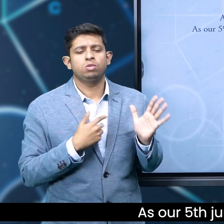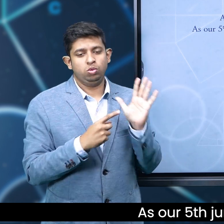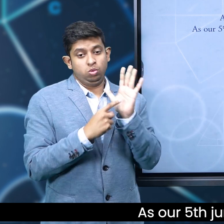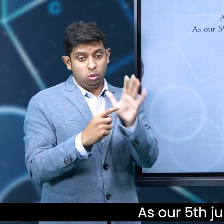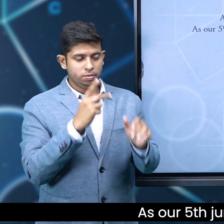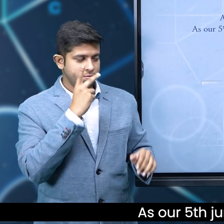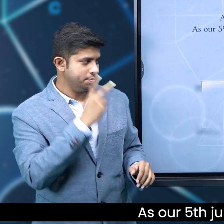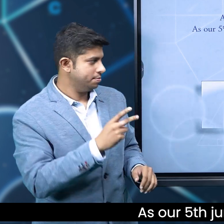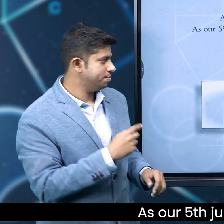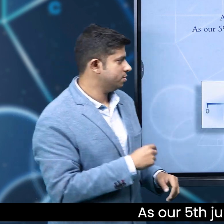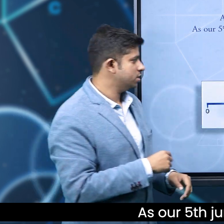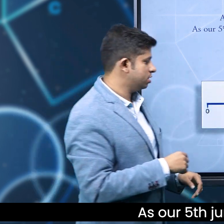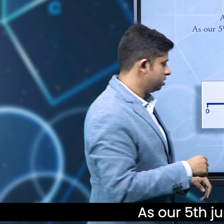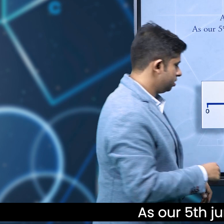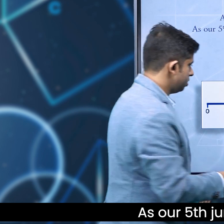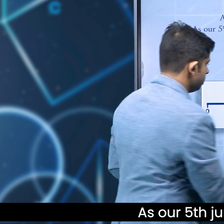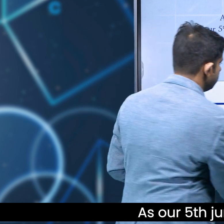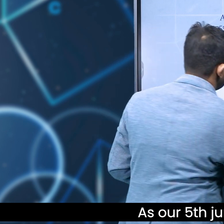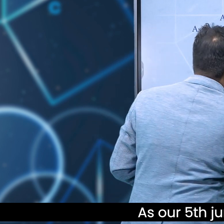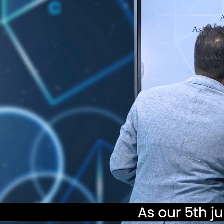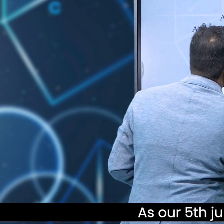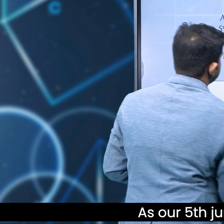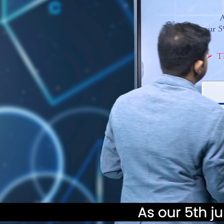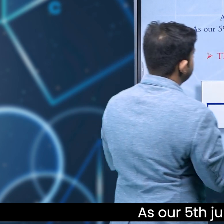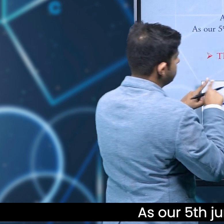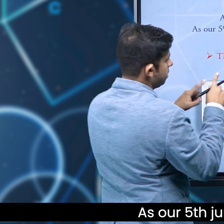As our fifth jump is at 7, so the answer is 7.